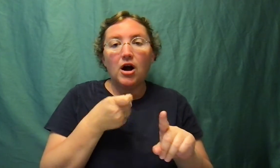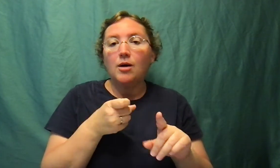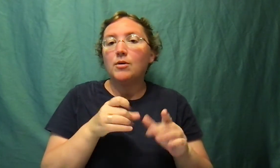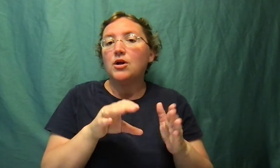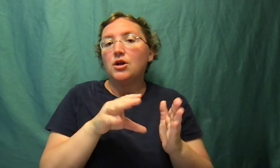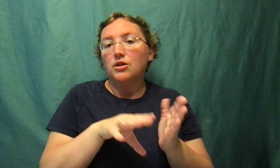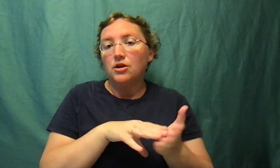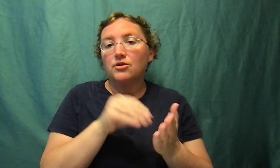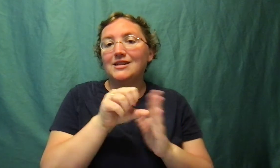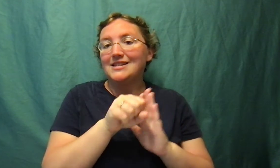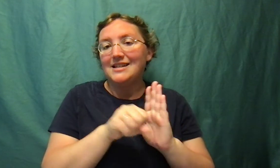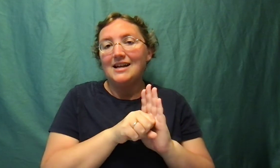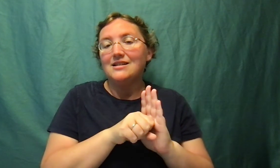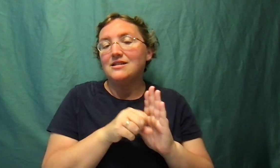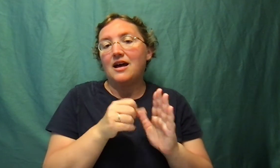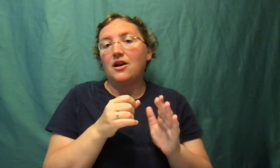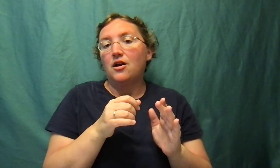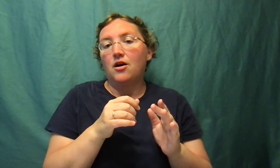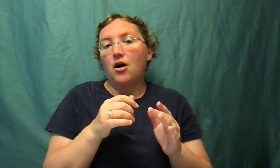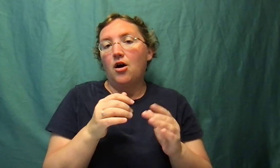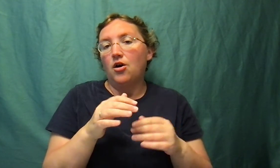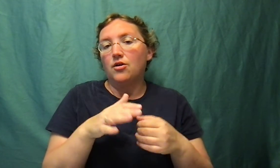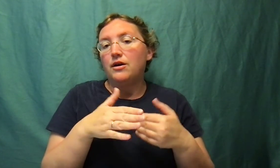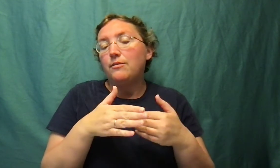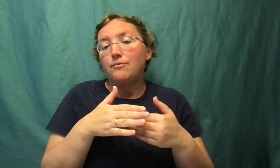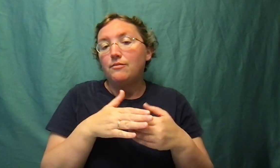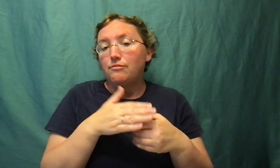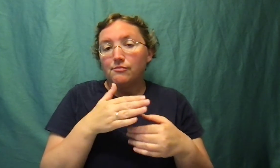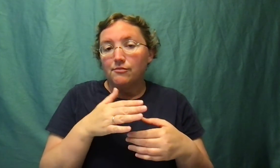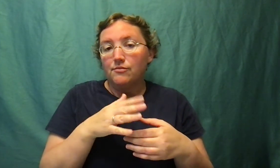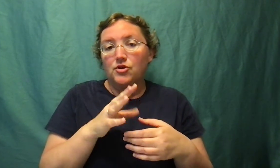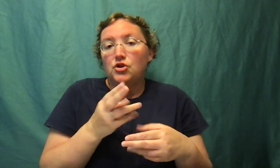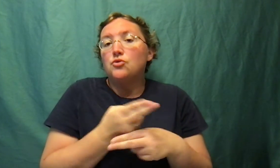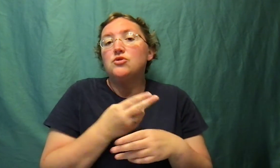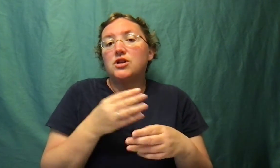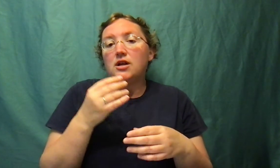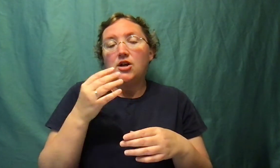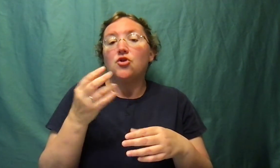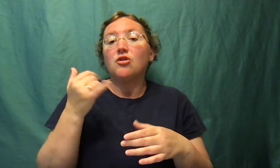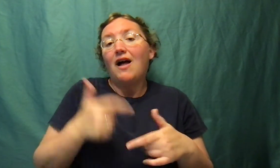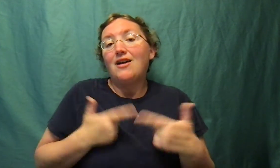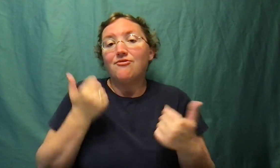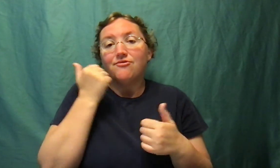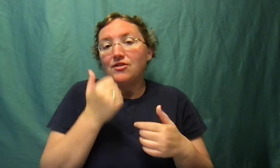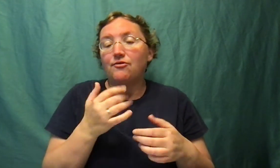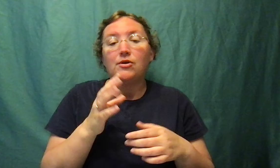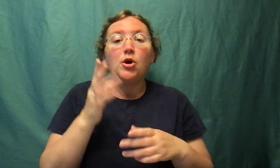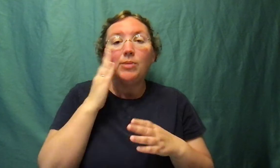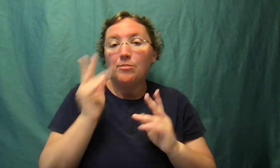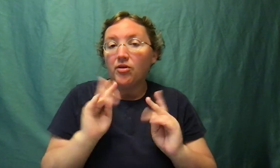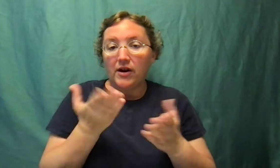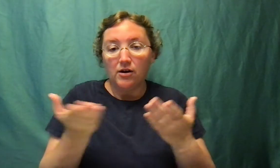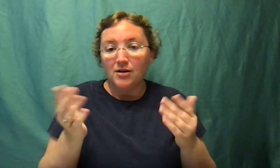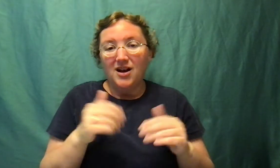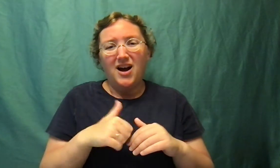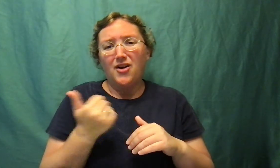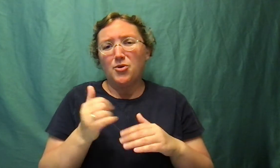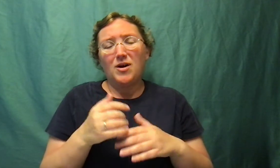from. Learn the states that are used in your life if you know people there.